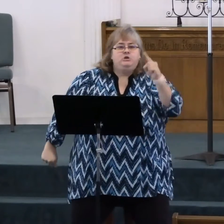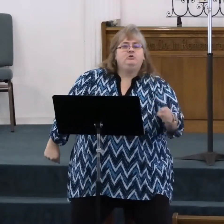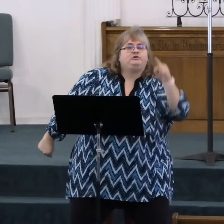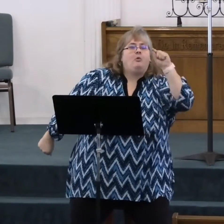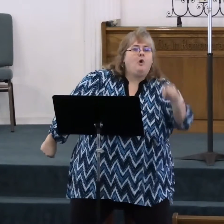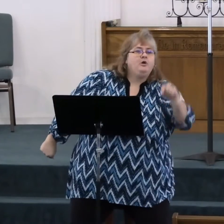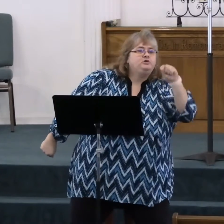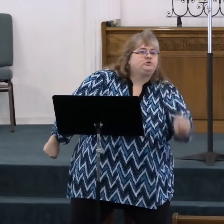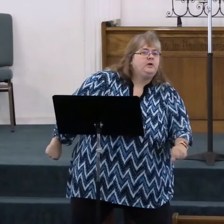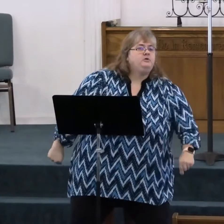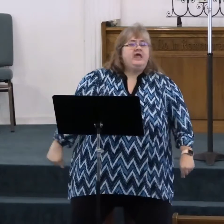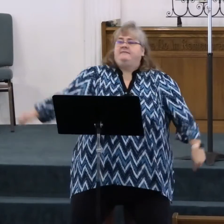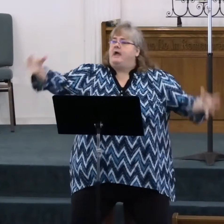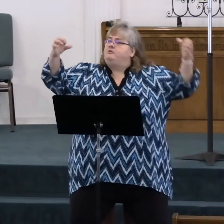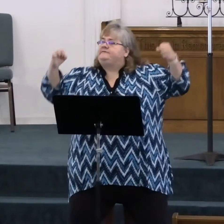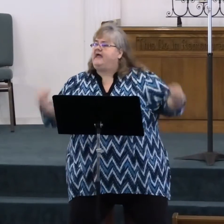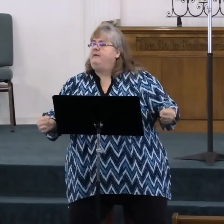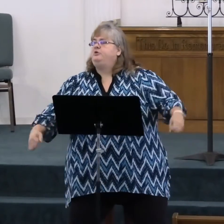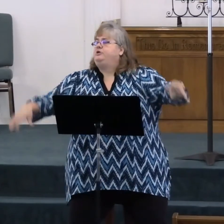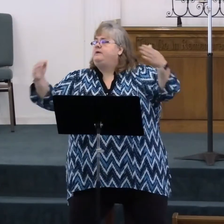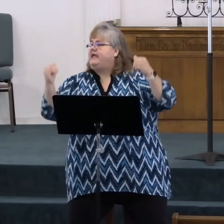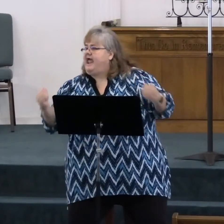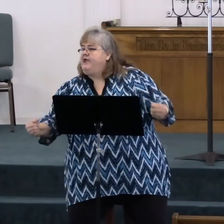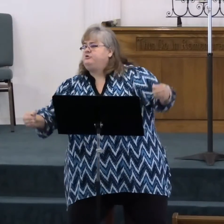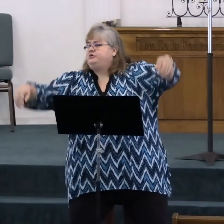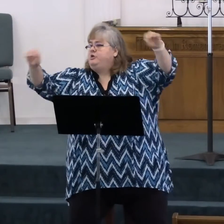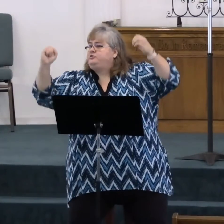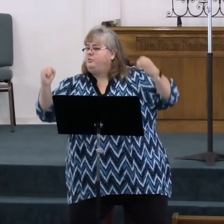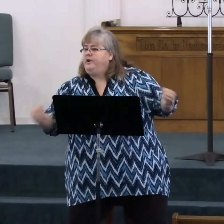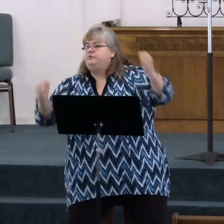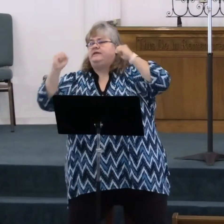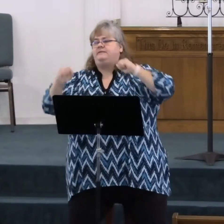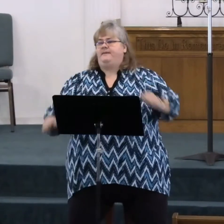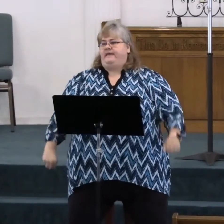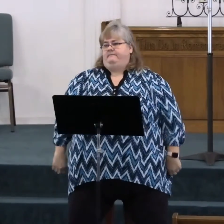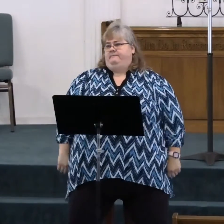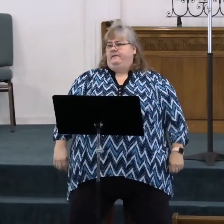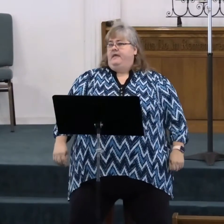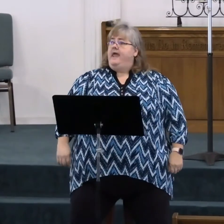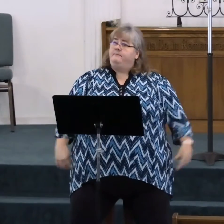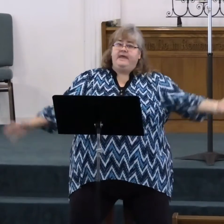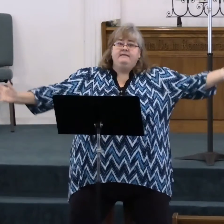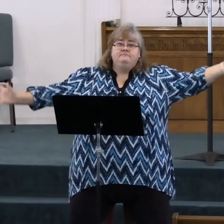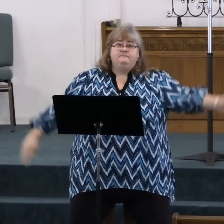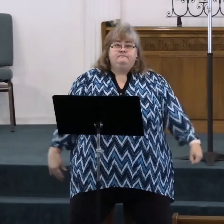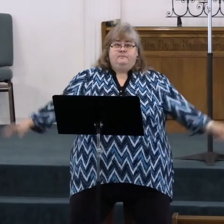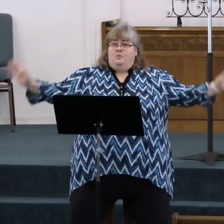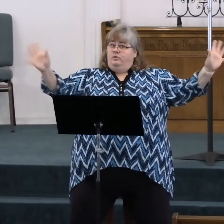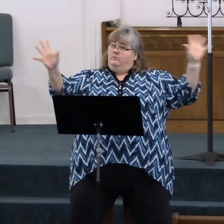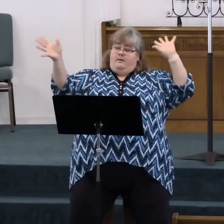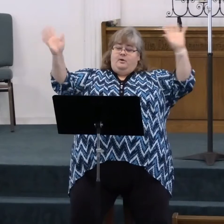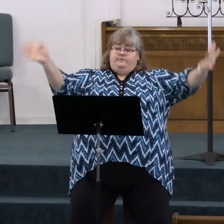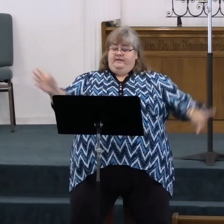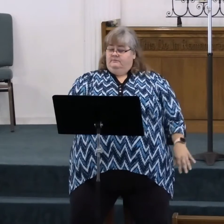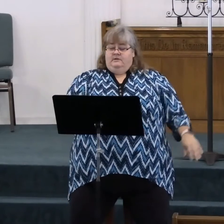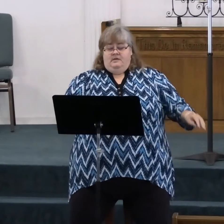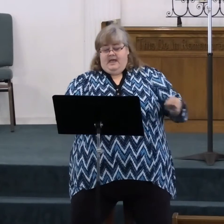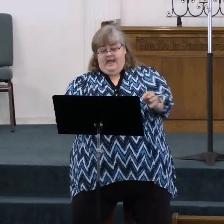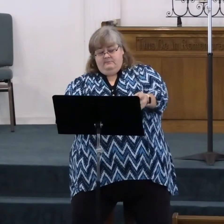Use the word of truth that will stable you and anchor you to where you need to be. Amen? Oh, come on now. I'm